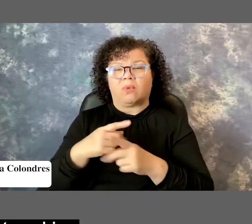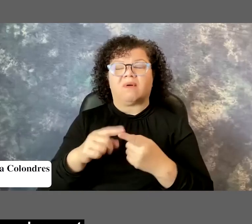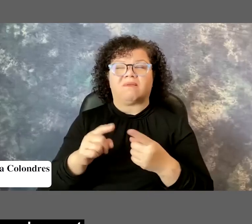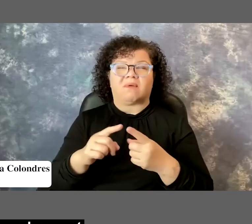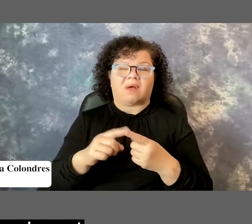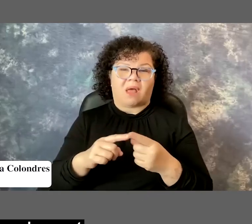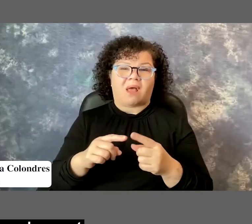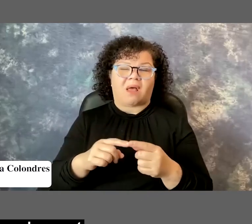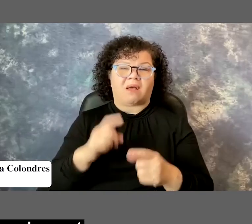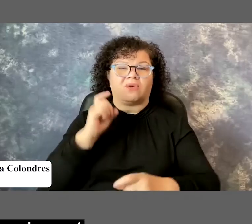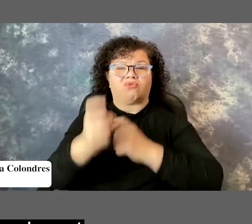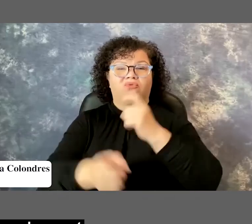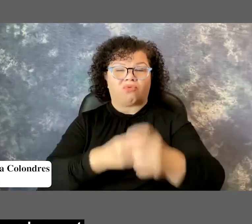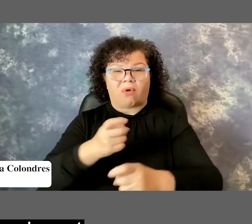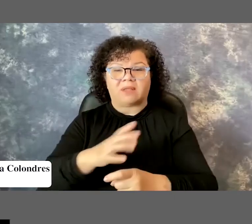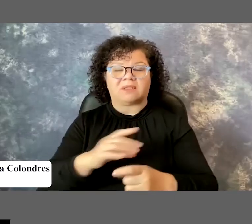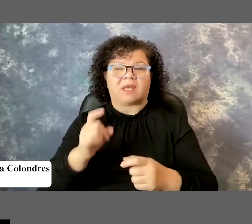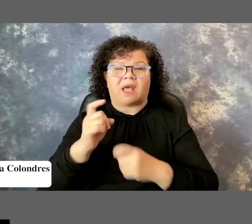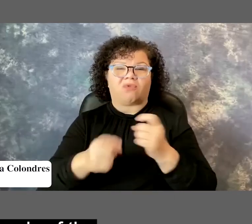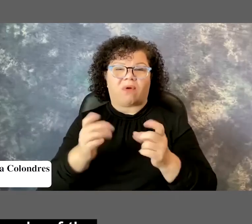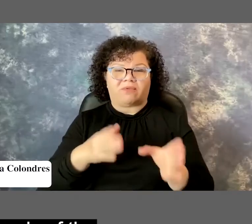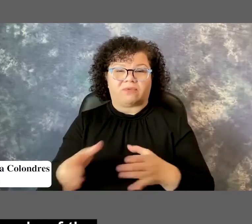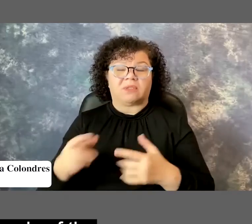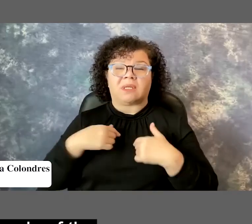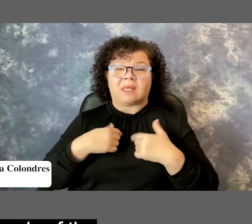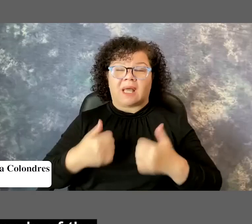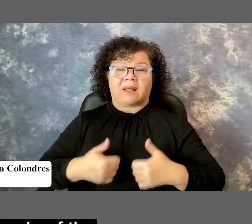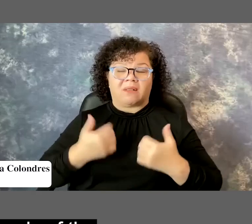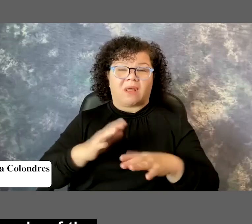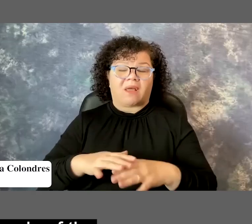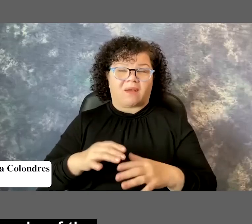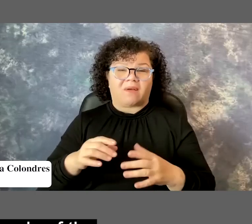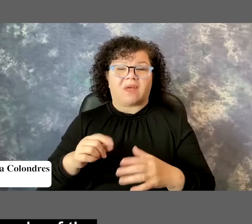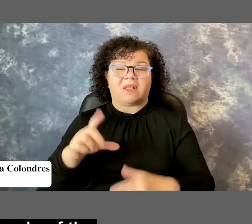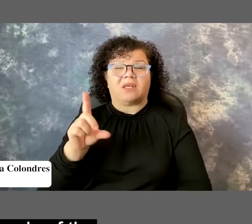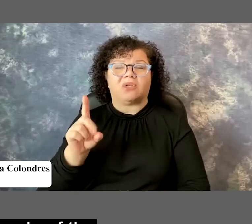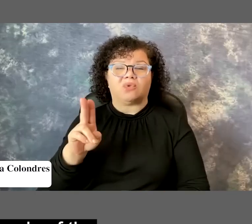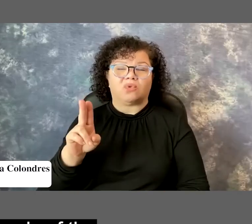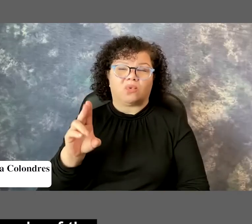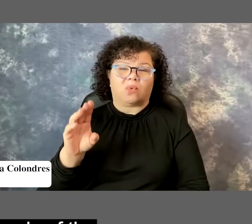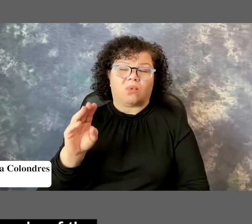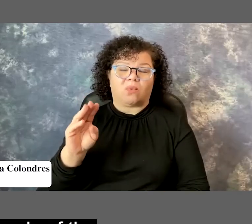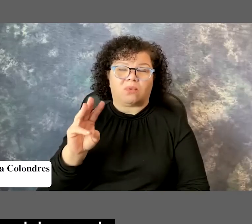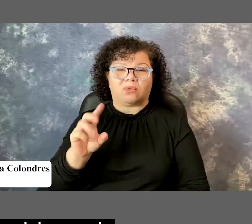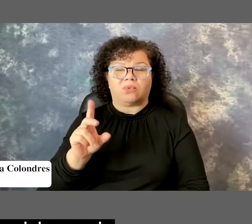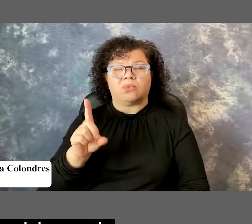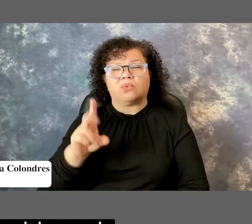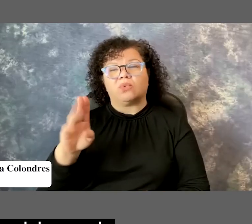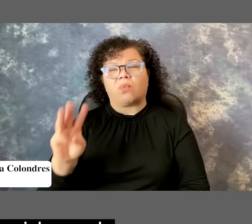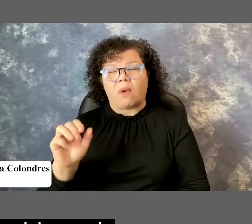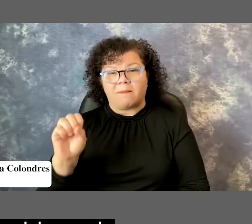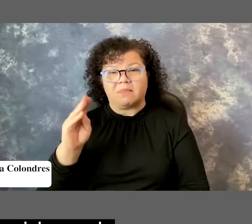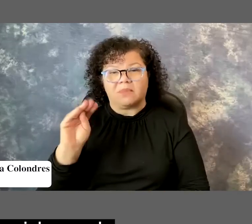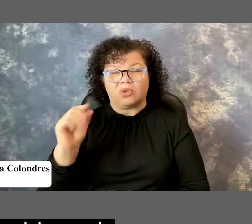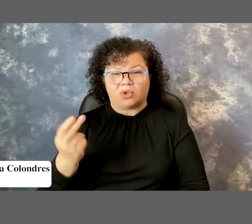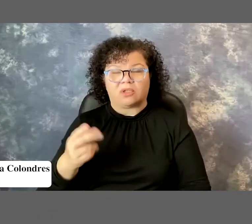grant strategies. I'm a guest on the lands of the Duwamish and the Suquamish people today. I use